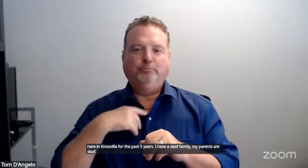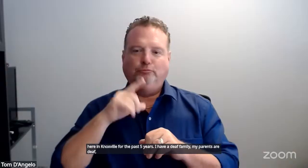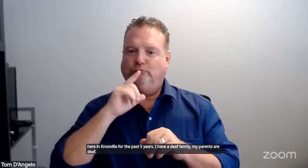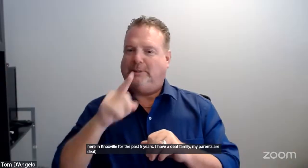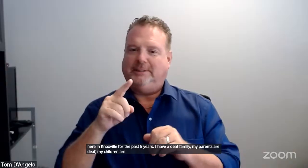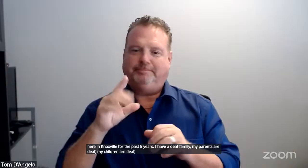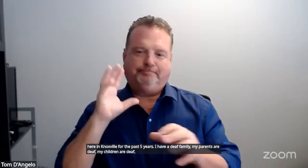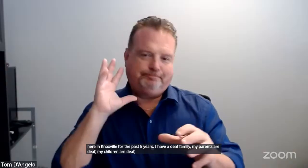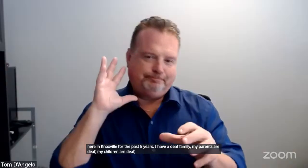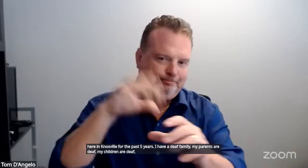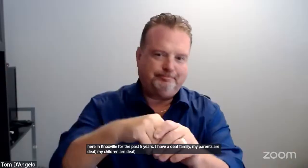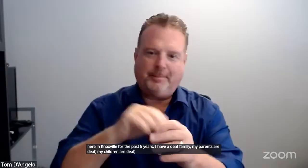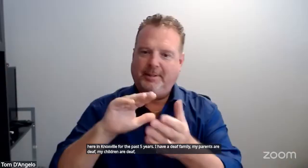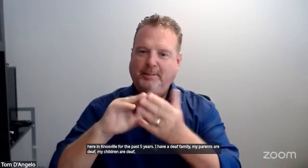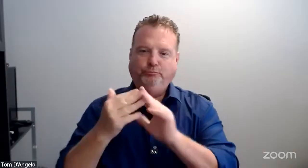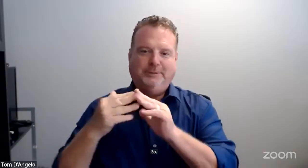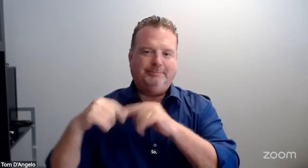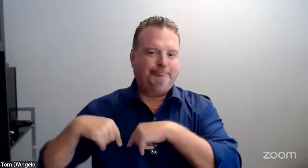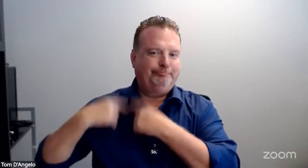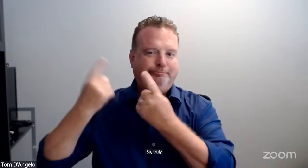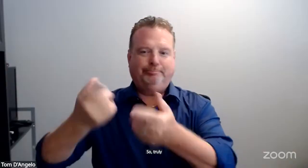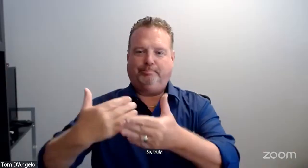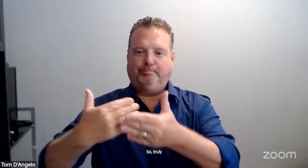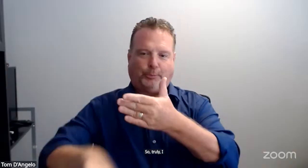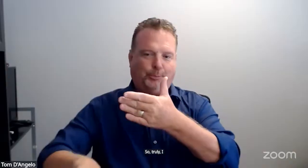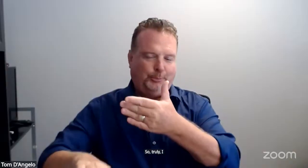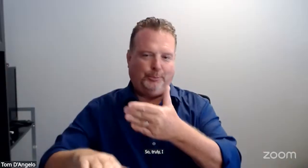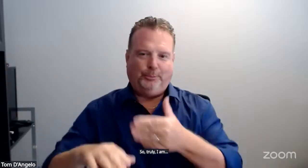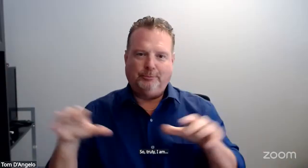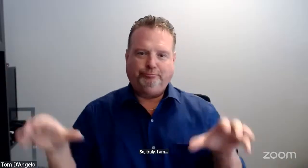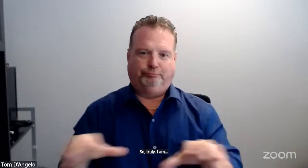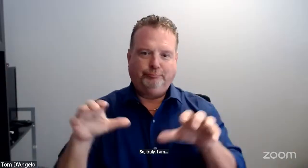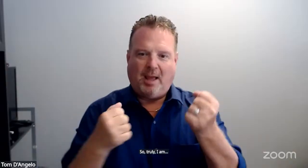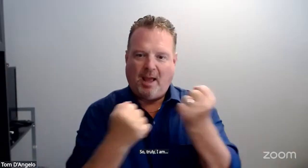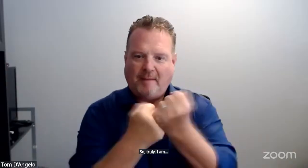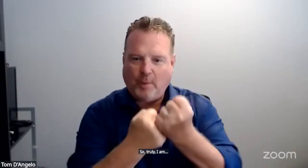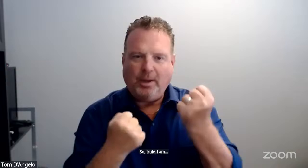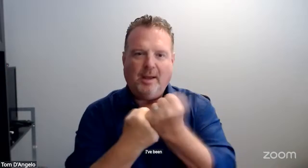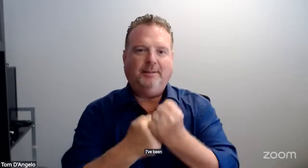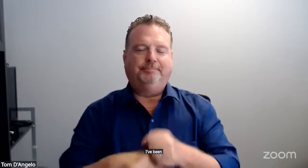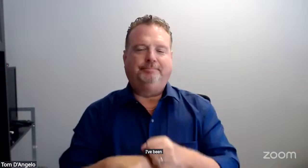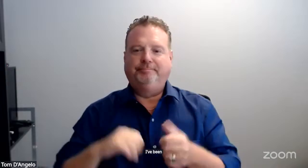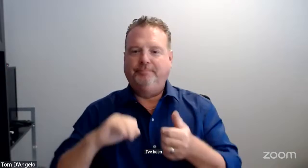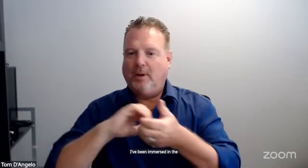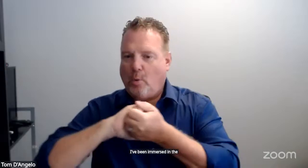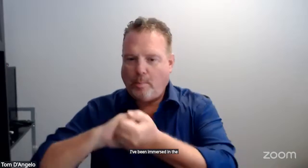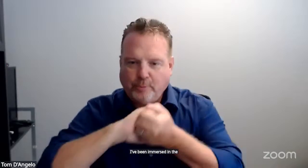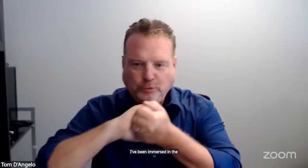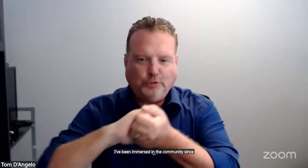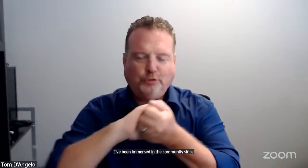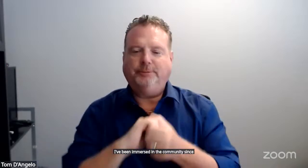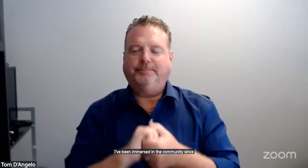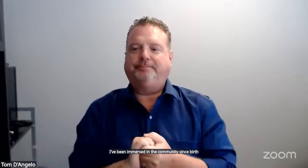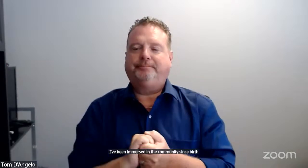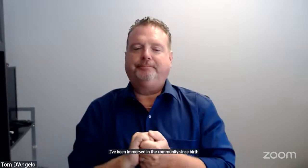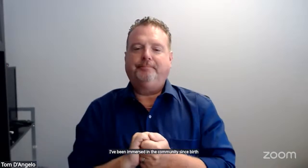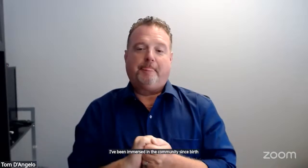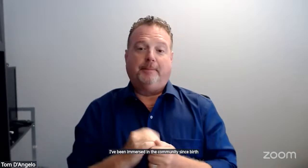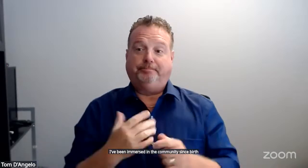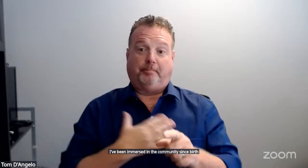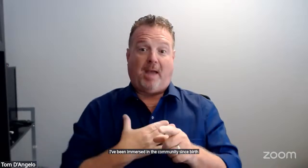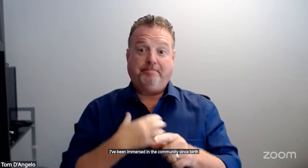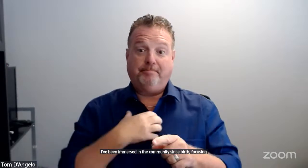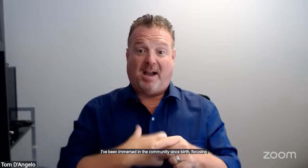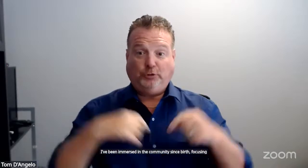children are deaf. So truly, I've been immersed in the community since birth,